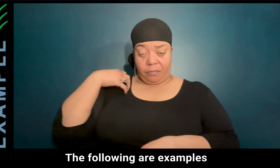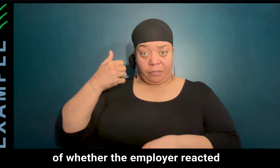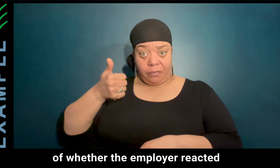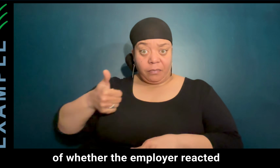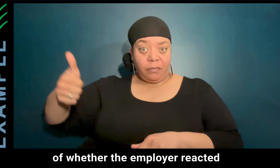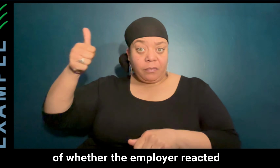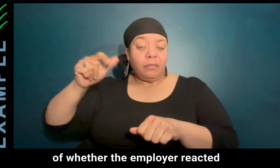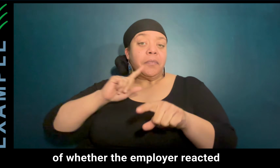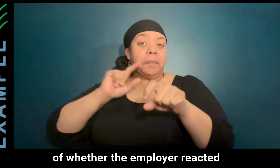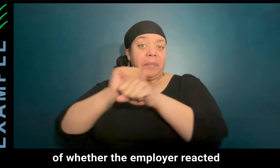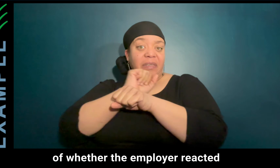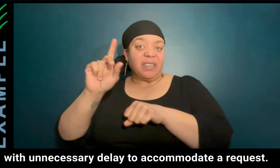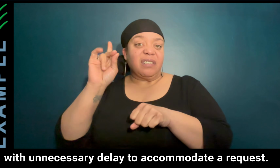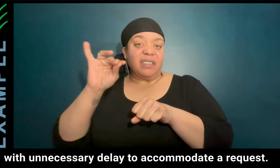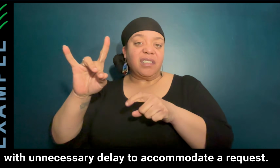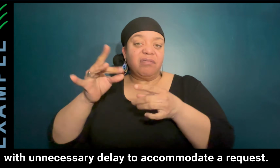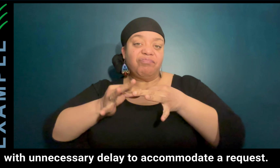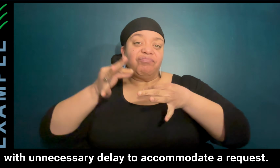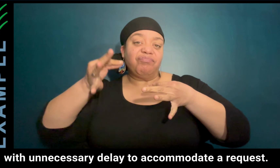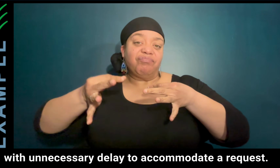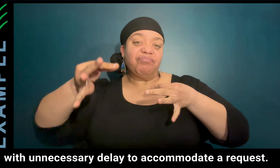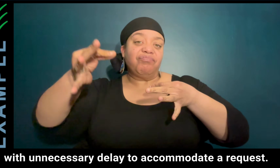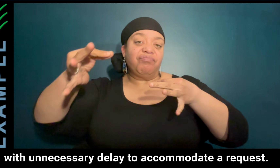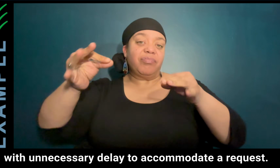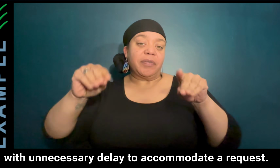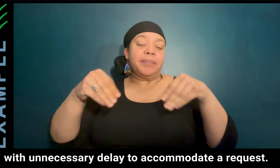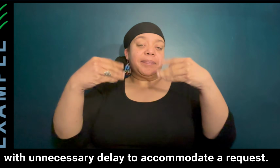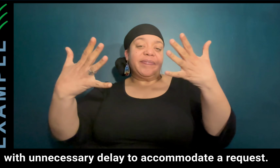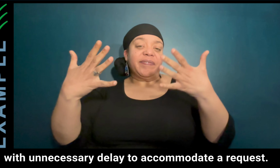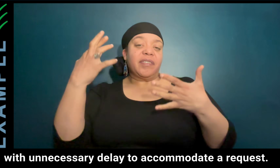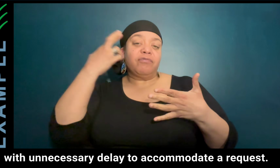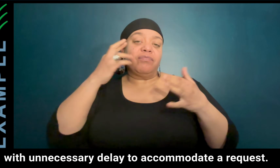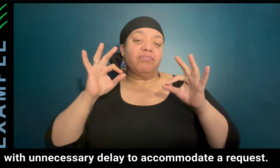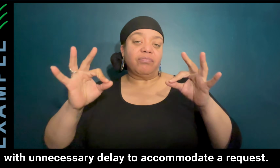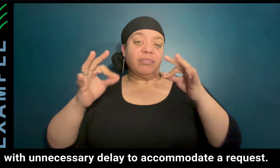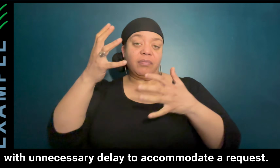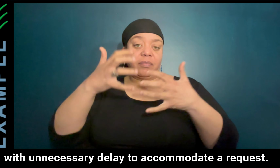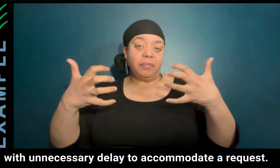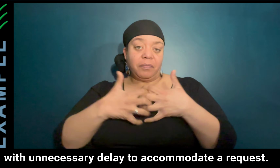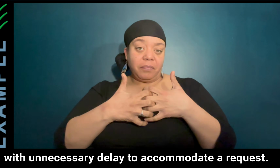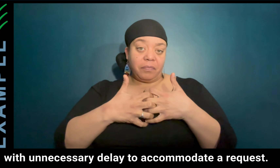of whether the employer reacted with unnecessary delay to accommodate a request.